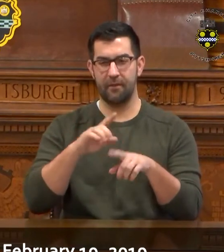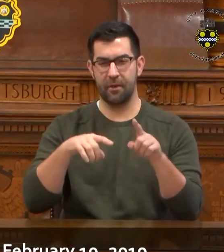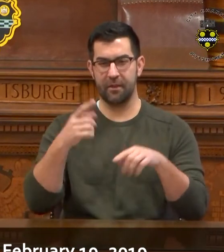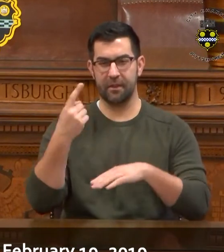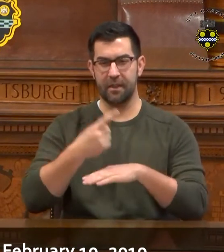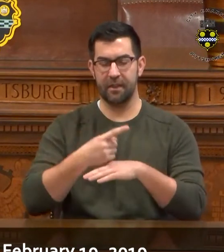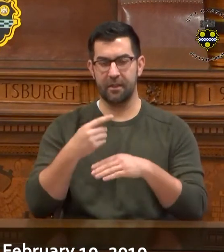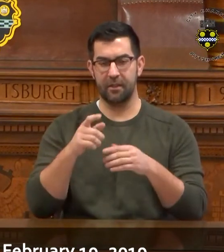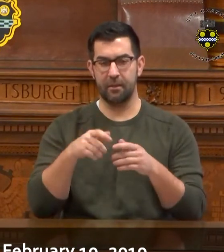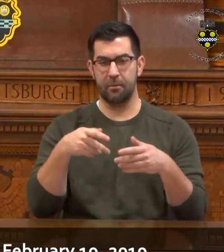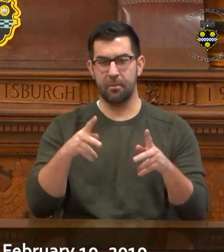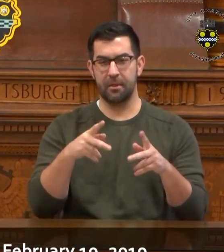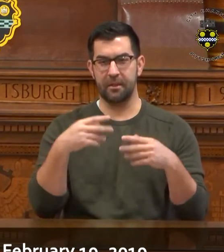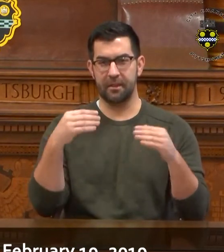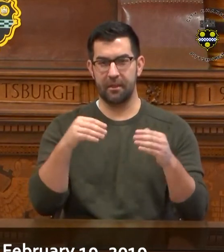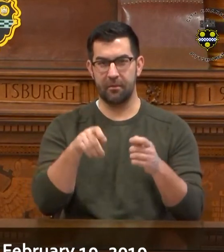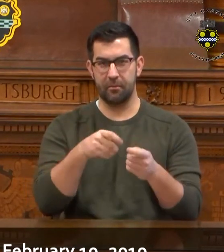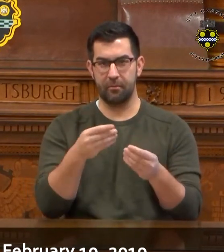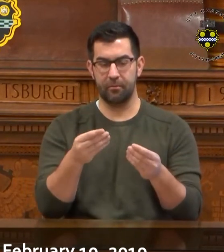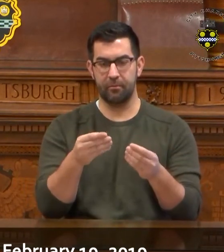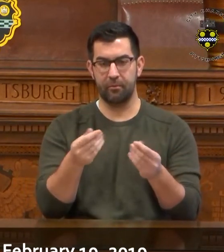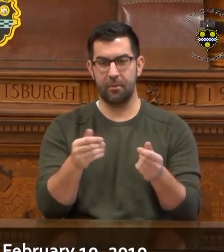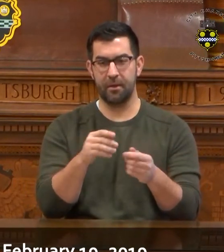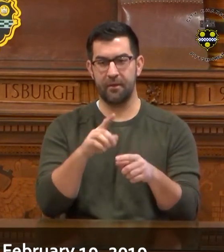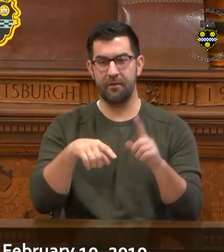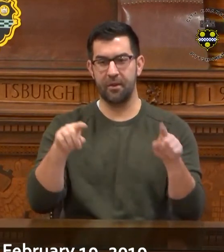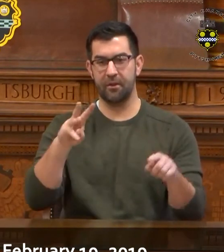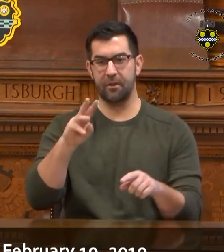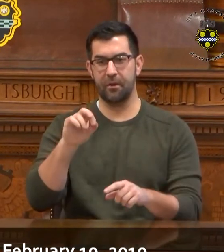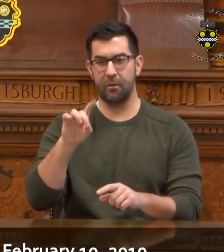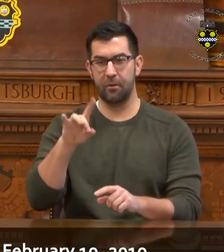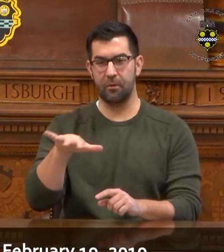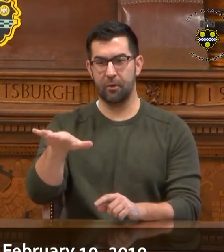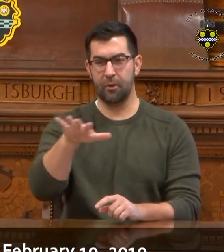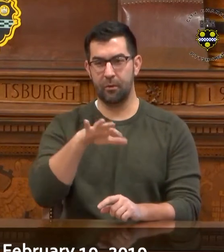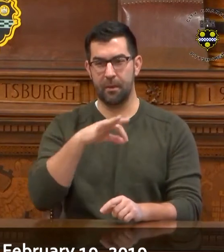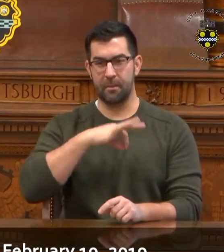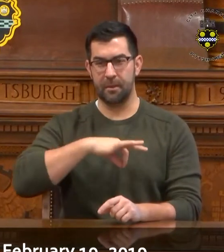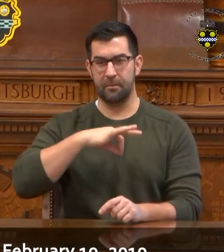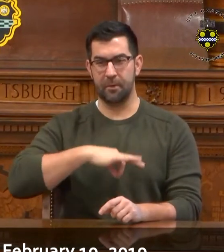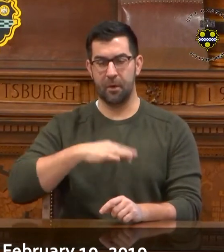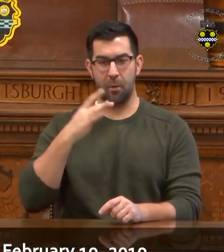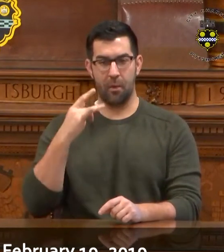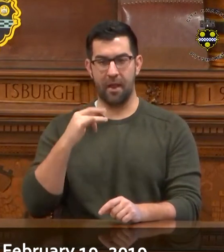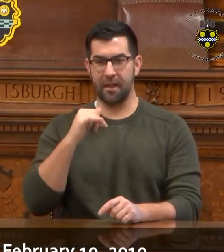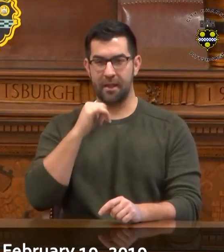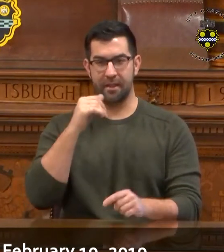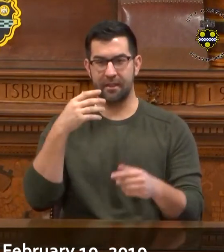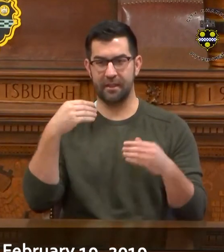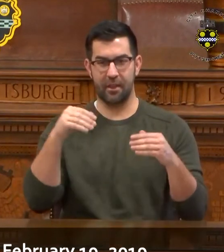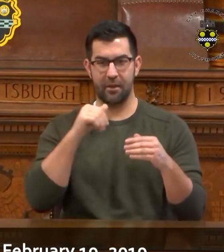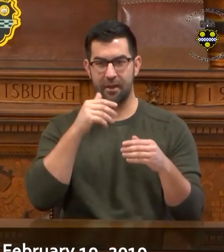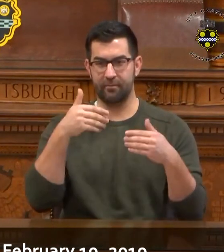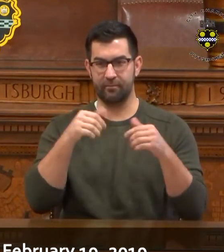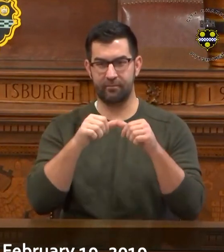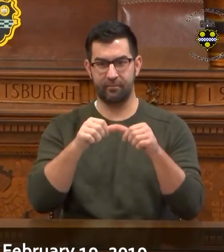authorize the sale of property in various wards of the City of Pittsburgh due to an incompletion of sale.